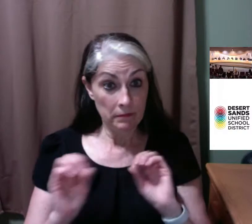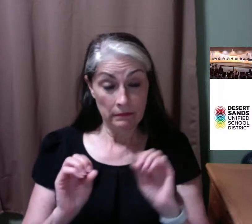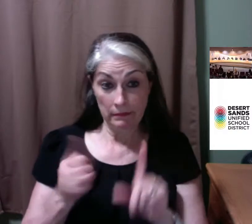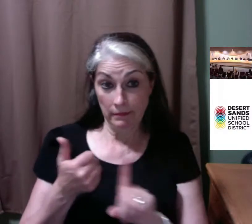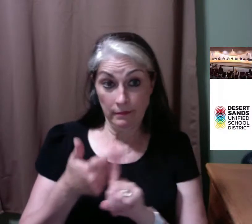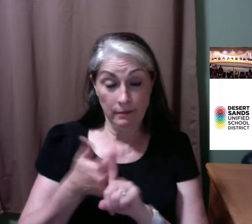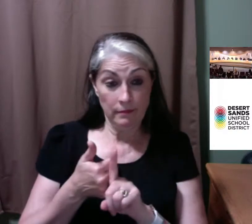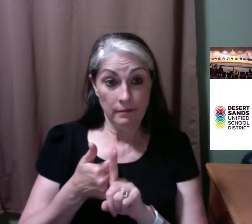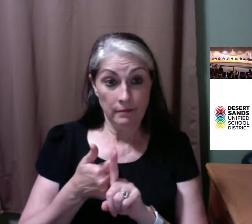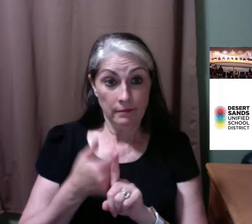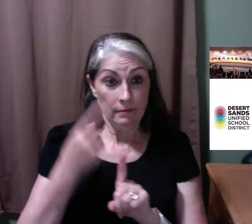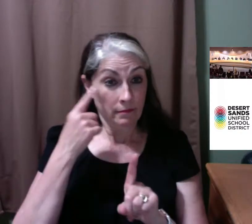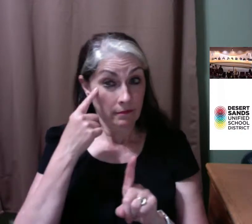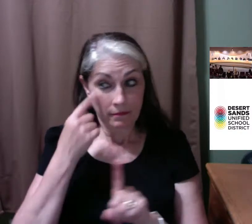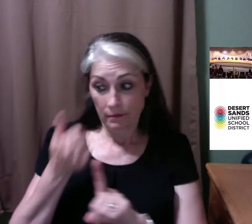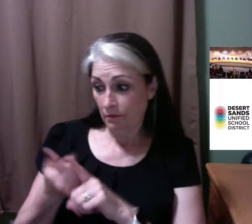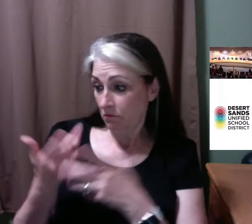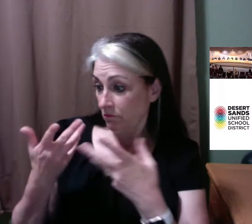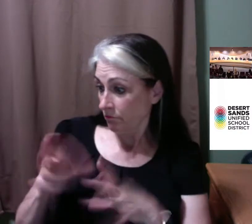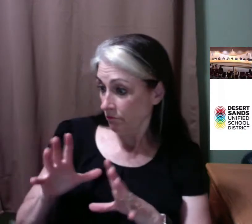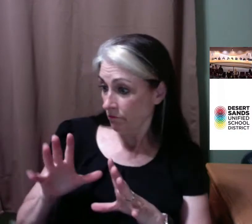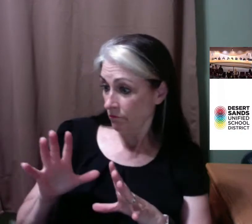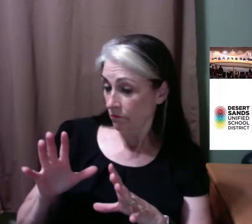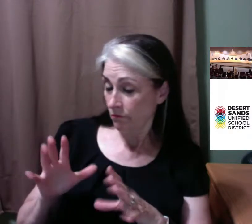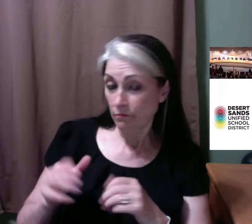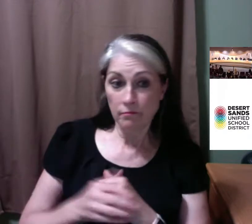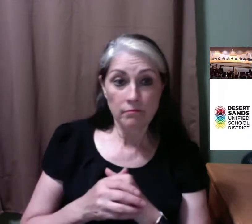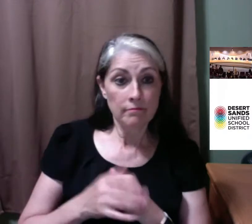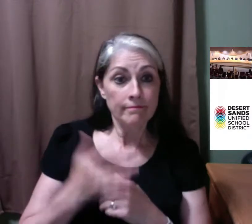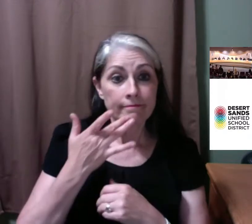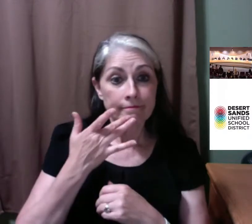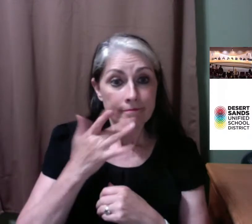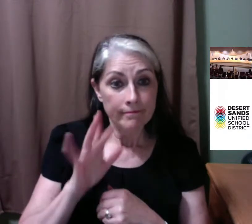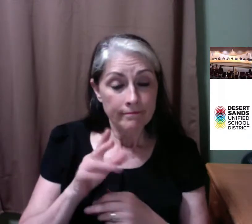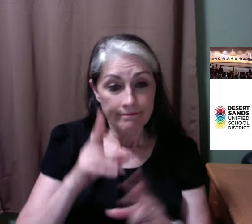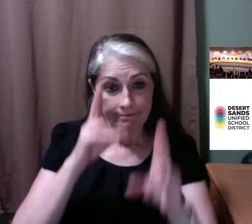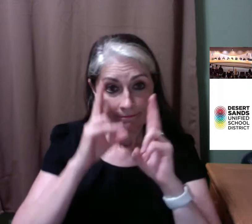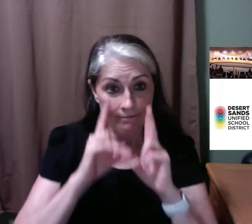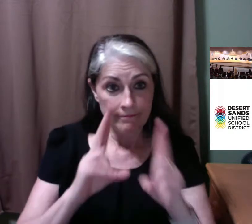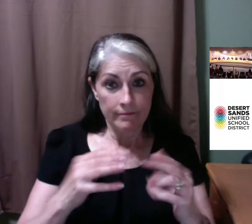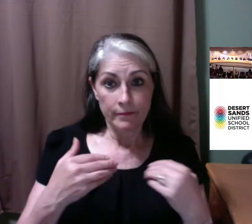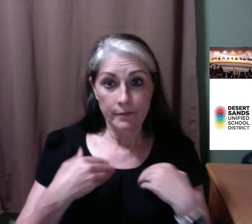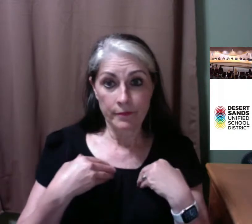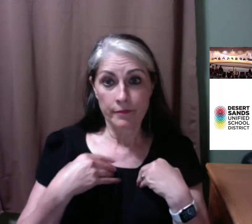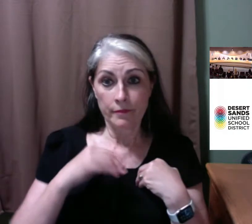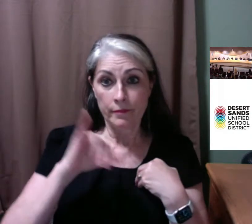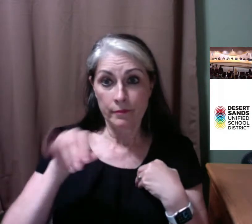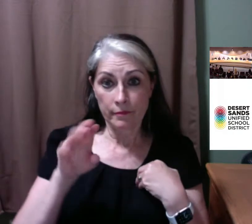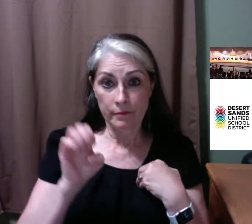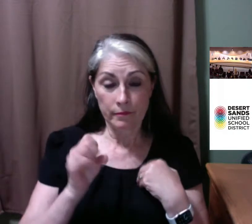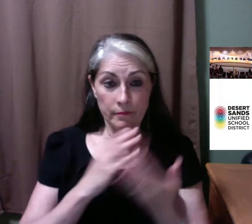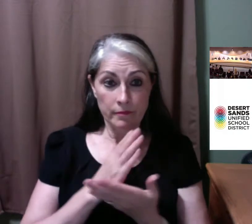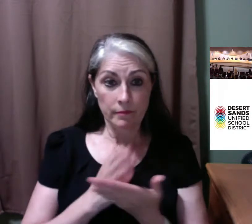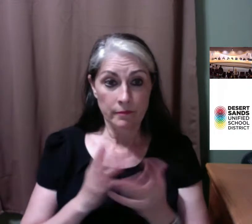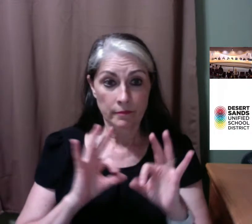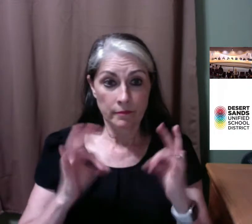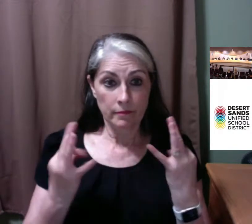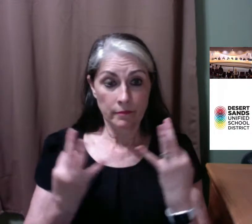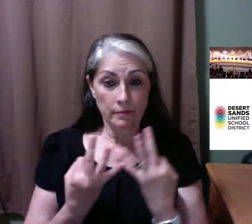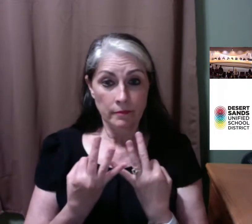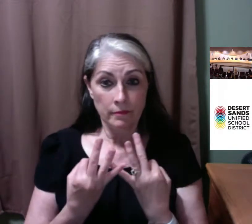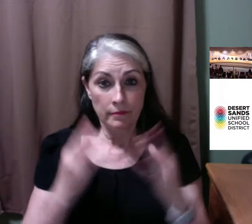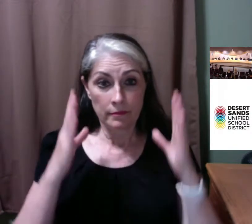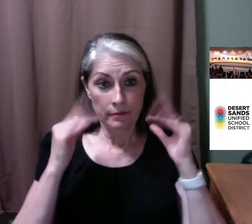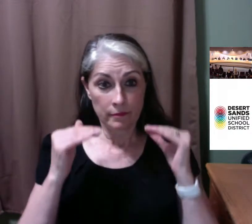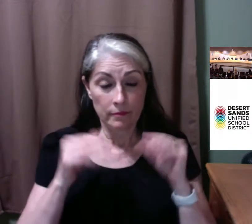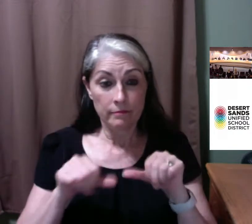it, he's already done it." We're very fortunate and honored to have Jose as part of our family, and we hope